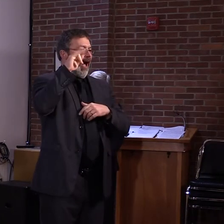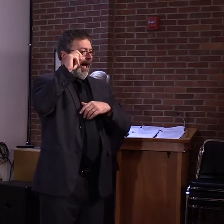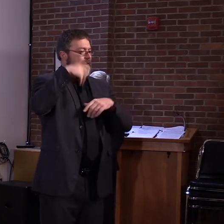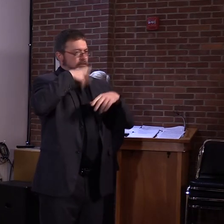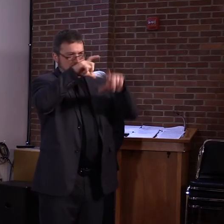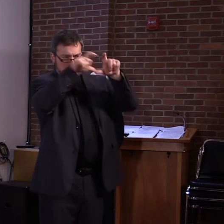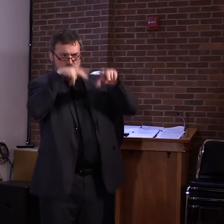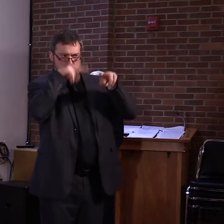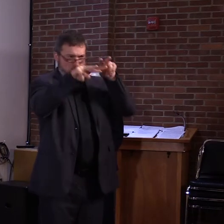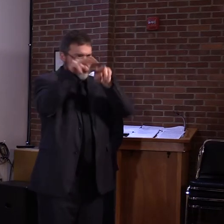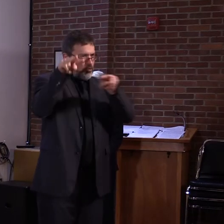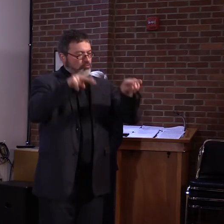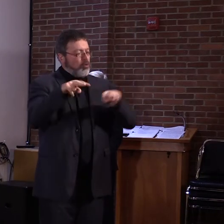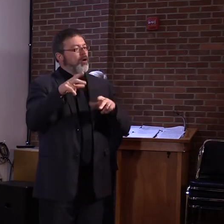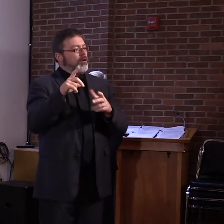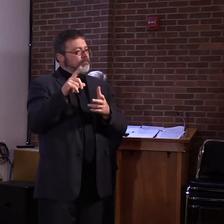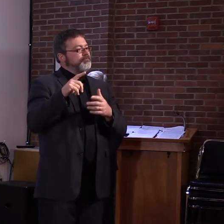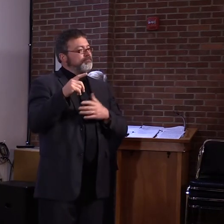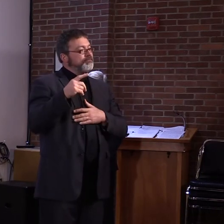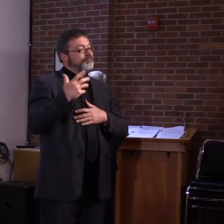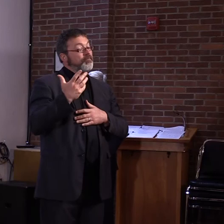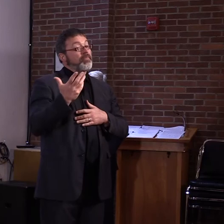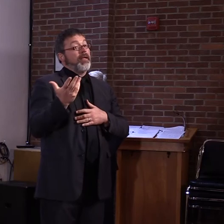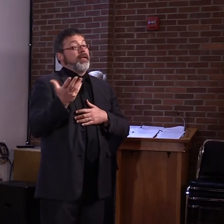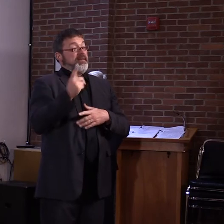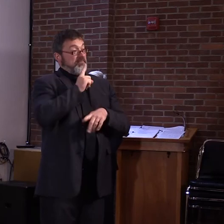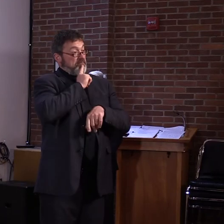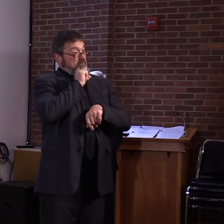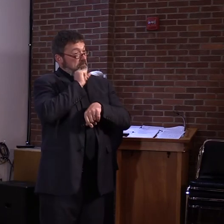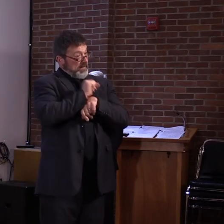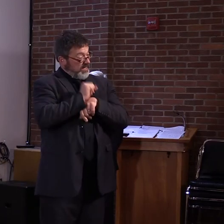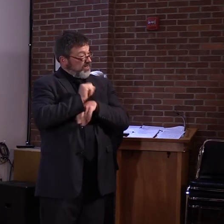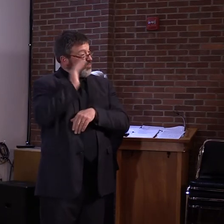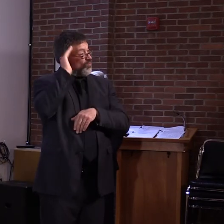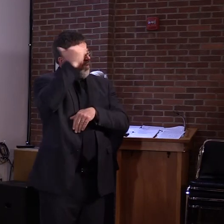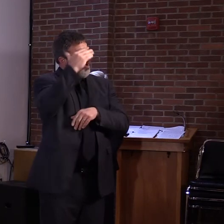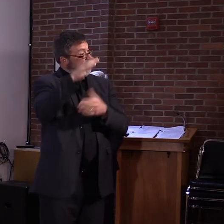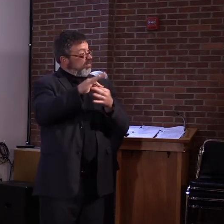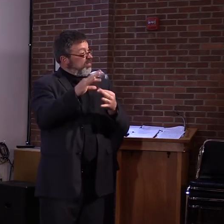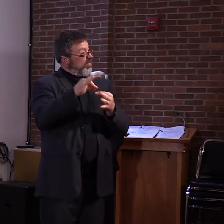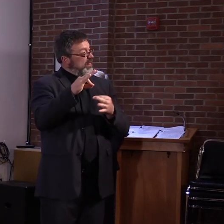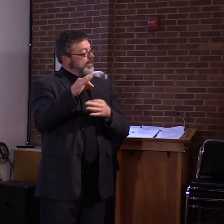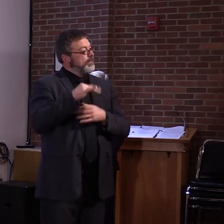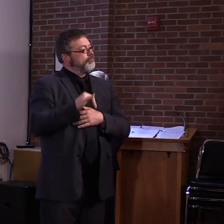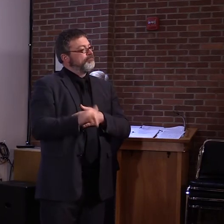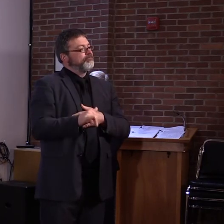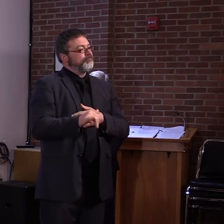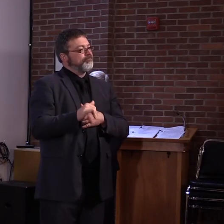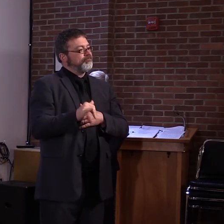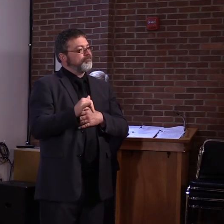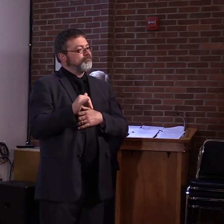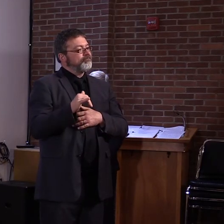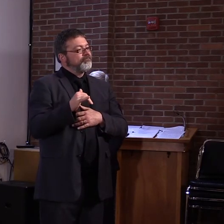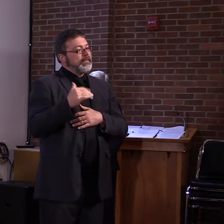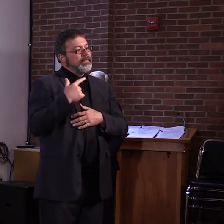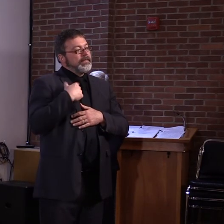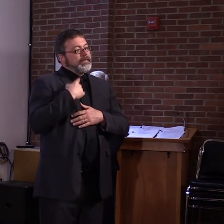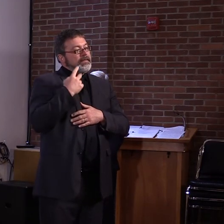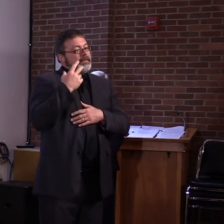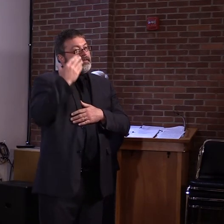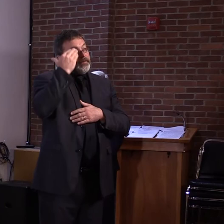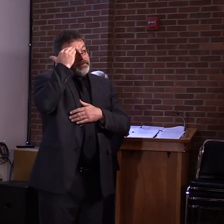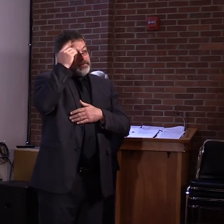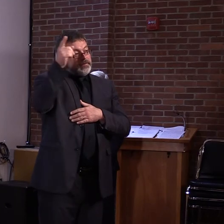just, if true, I remember some of the things that the president had said about one of